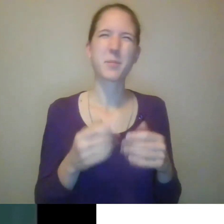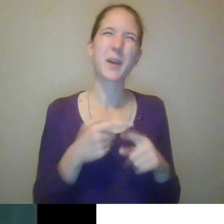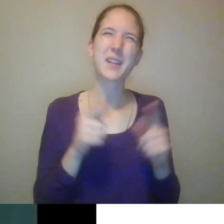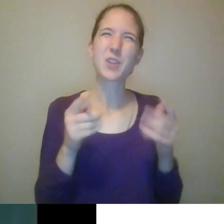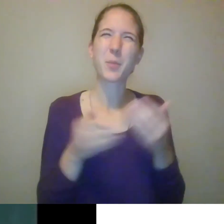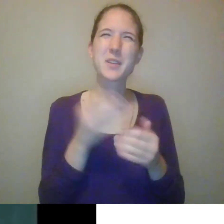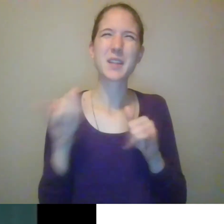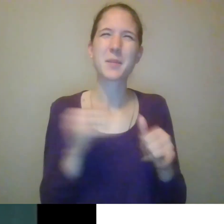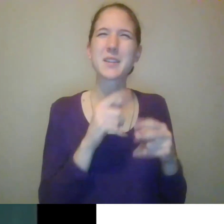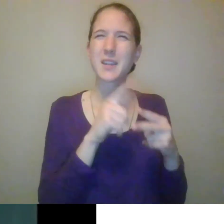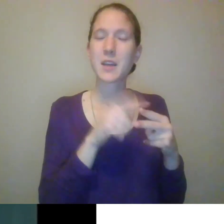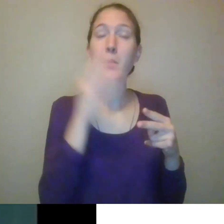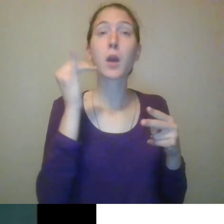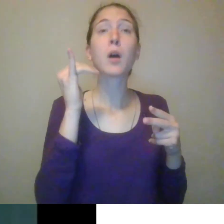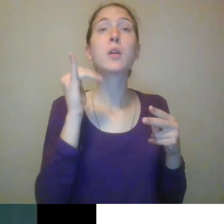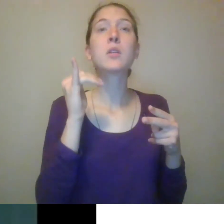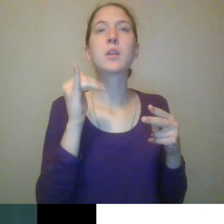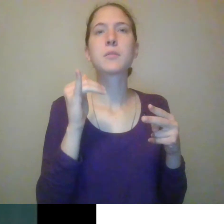concentration.